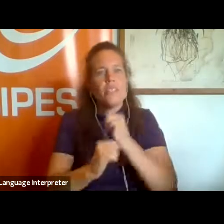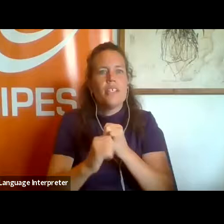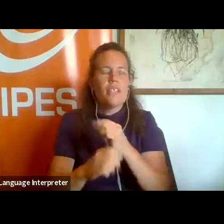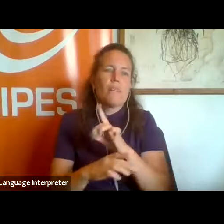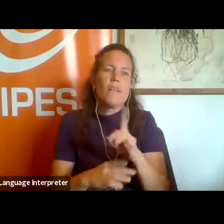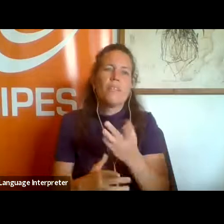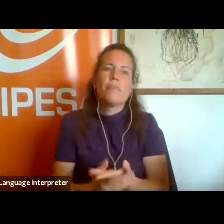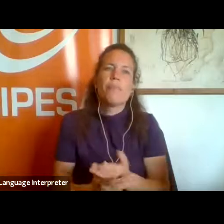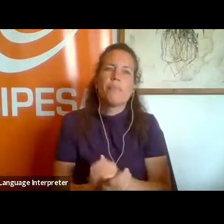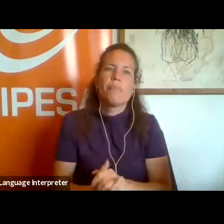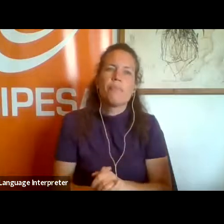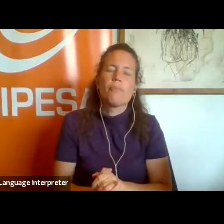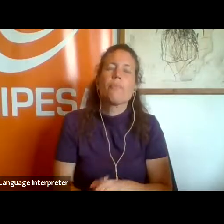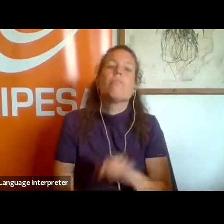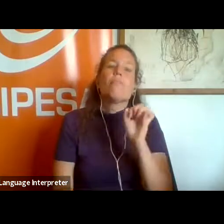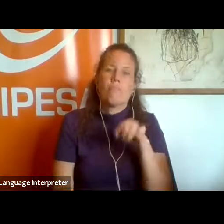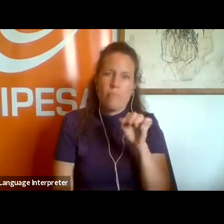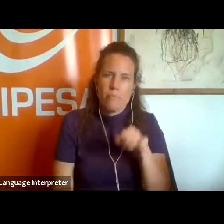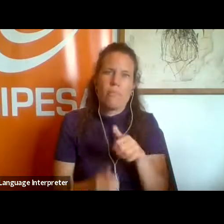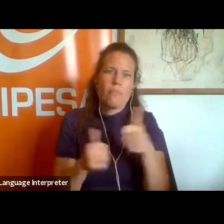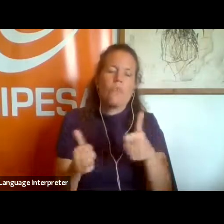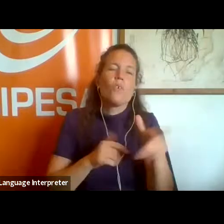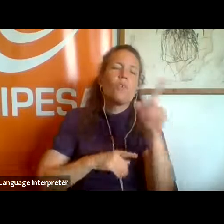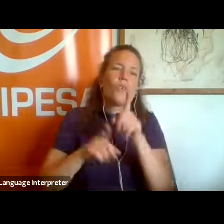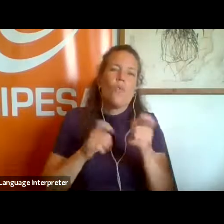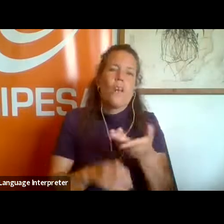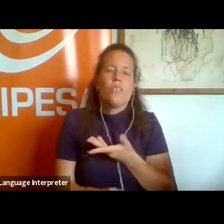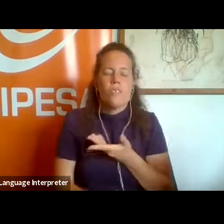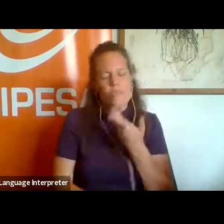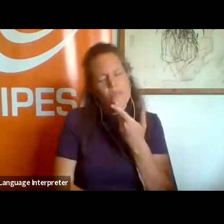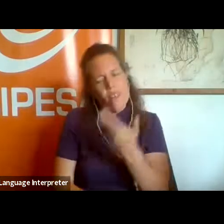Yeah, that's a really good question. Thank you for asking.